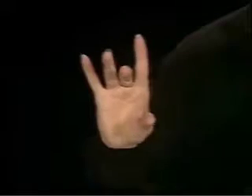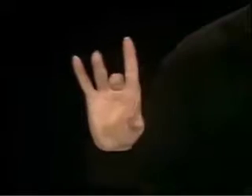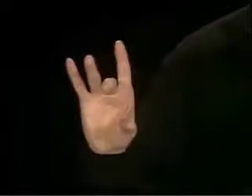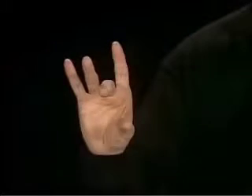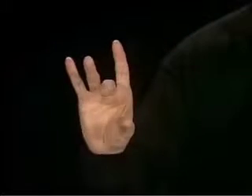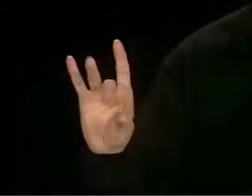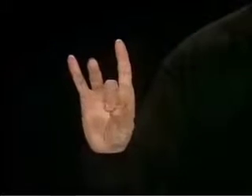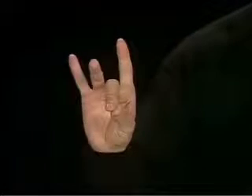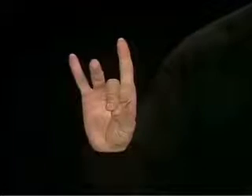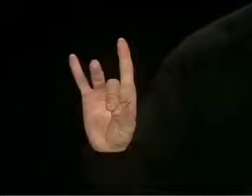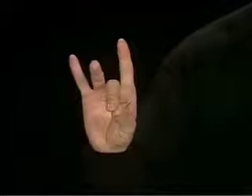68,